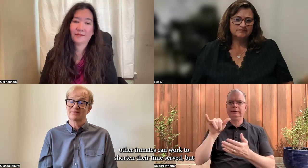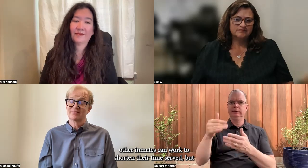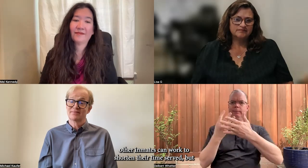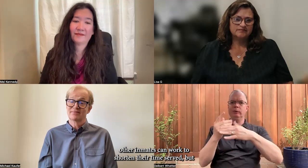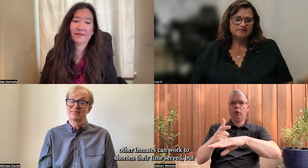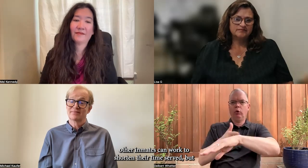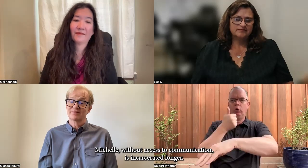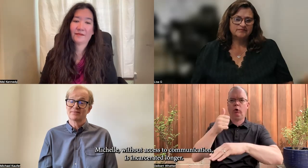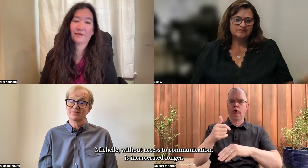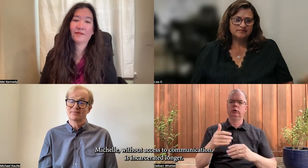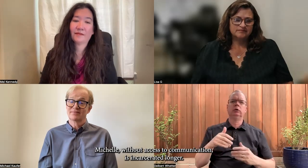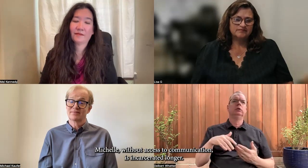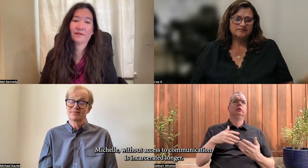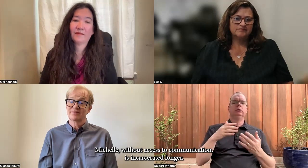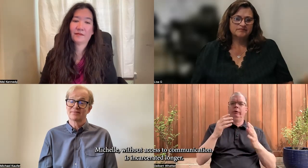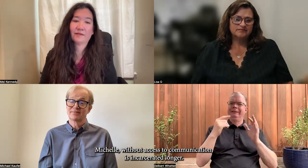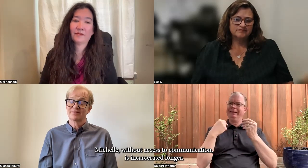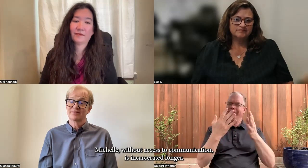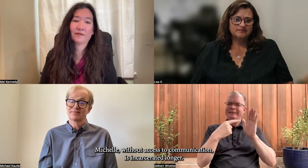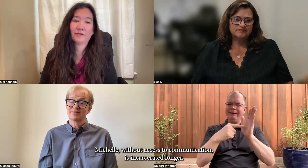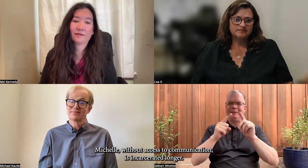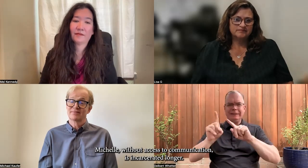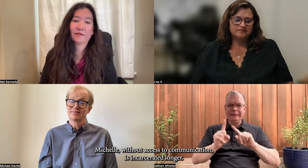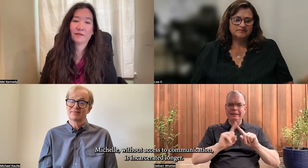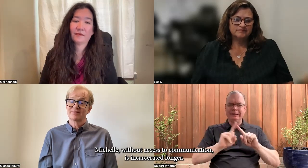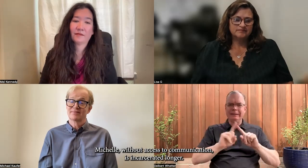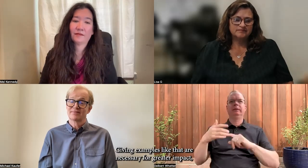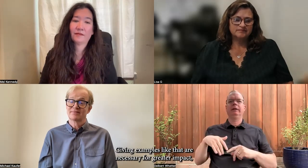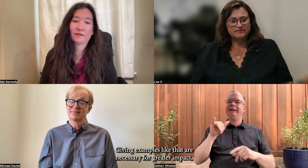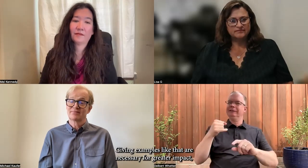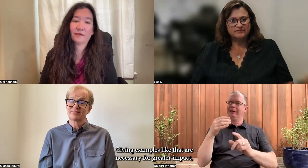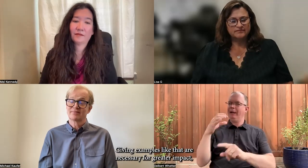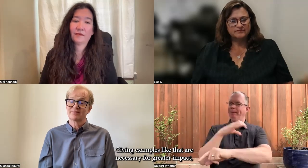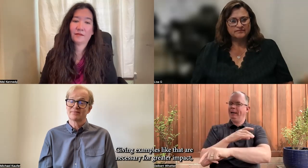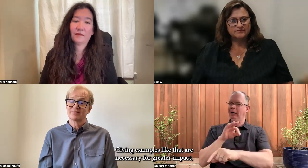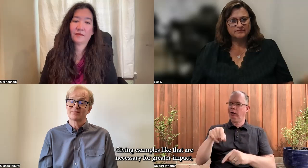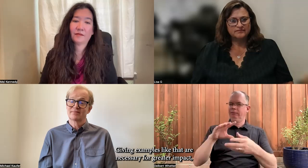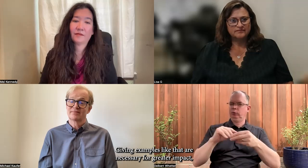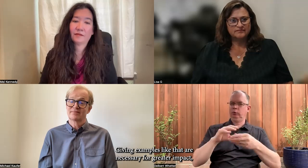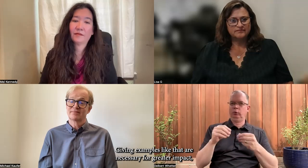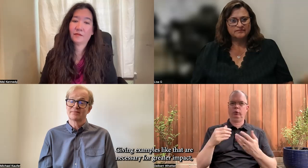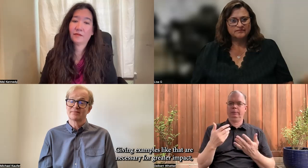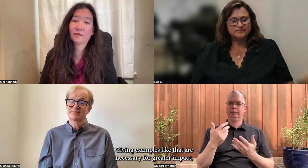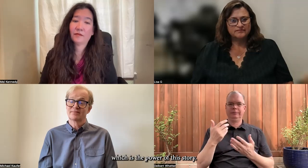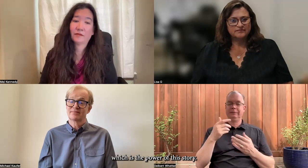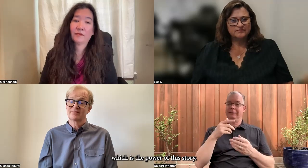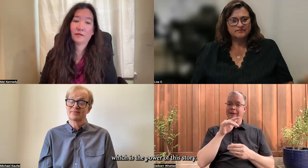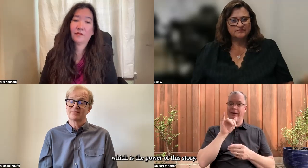can work to shorten their time served, but Michelle, without access to communication, is incarcerated longer. Giving examples like that are necessary for greater impact, which is